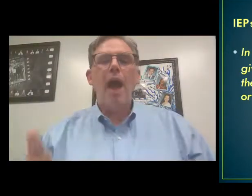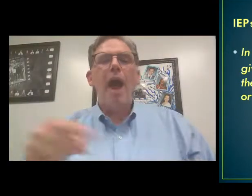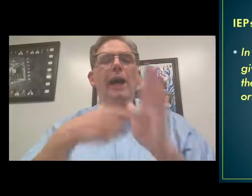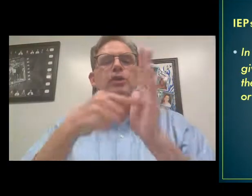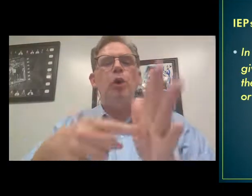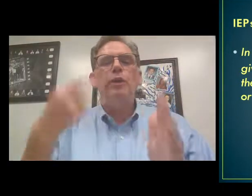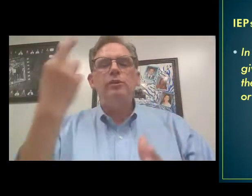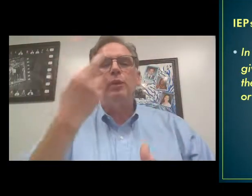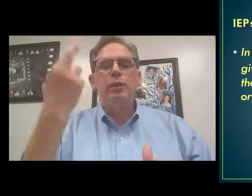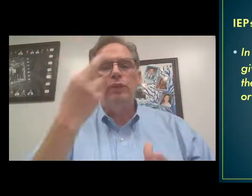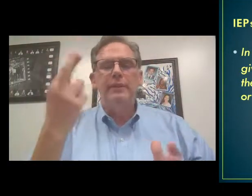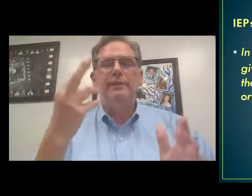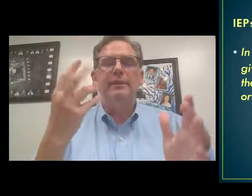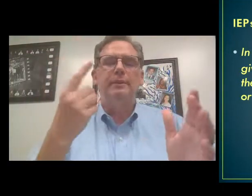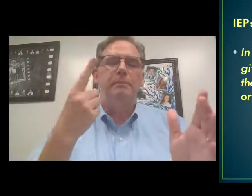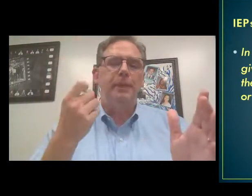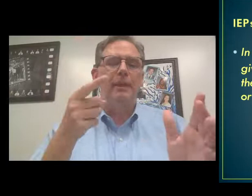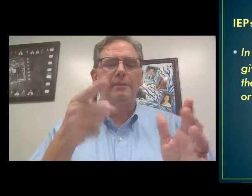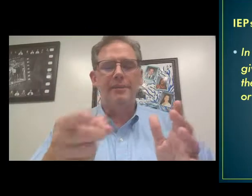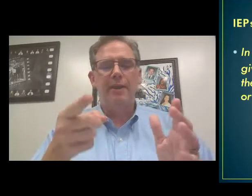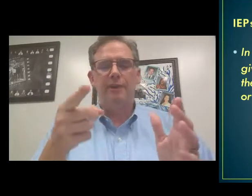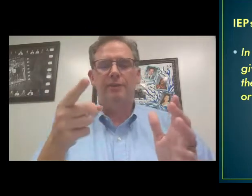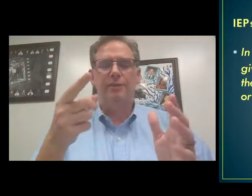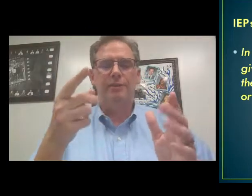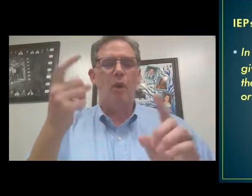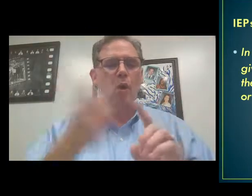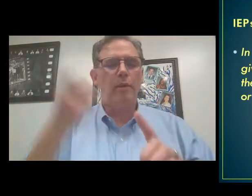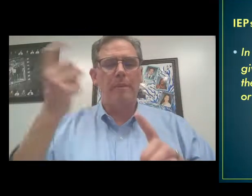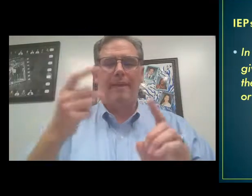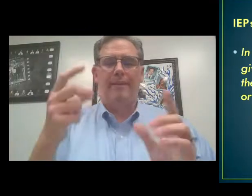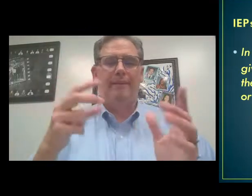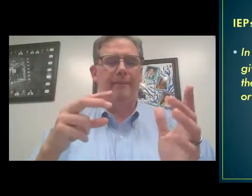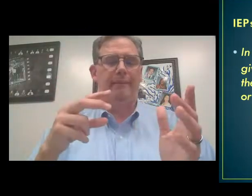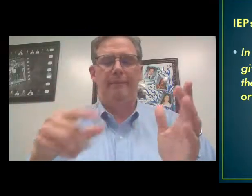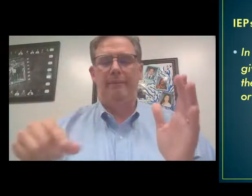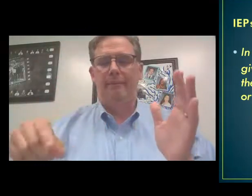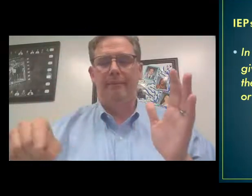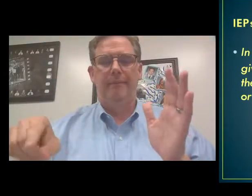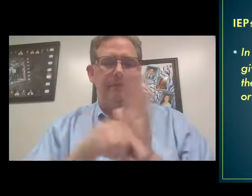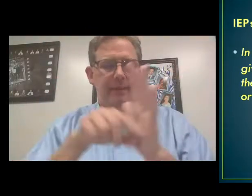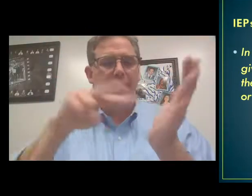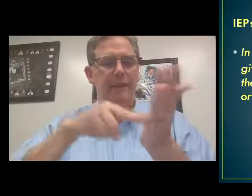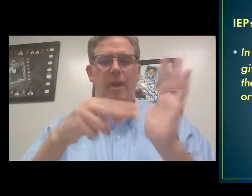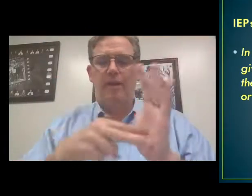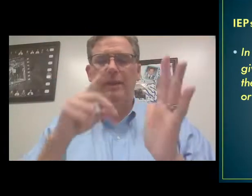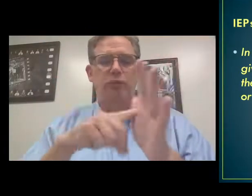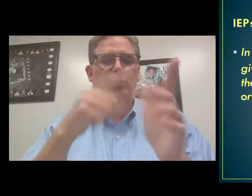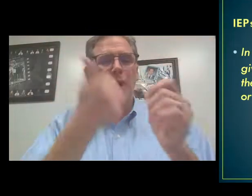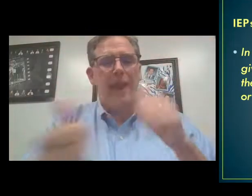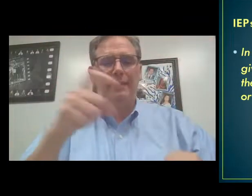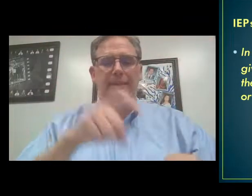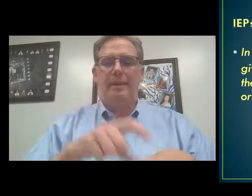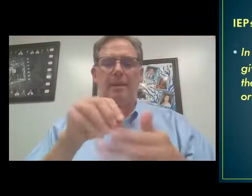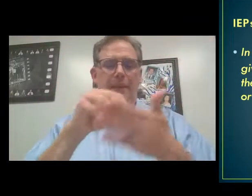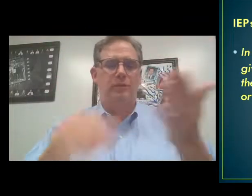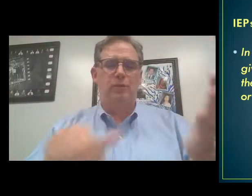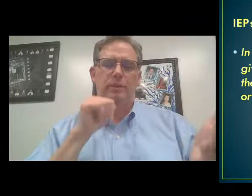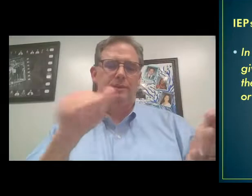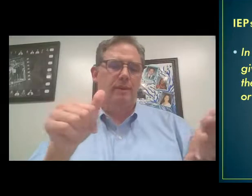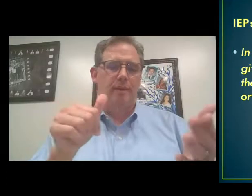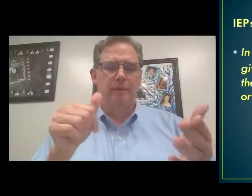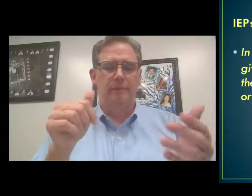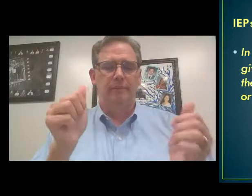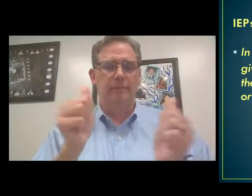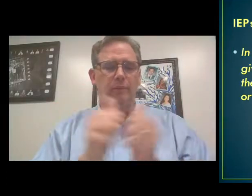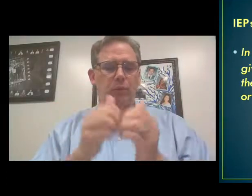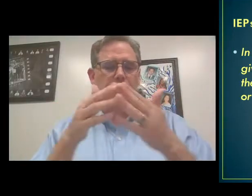Okay, sorry about that. The reason that I wanted to show that to you is so that you know